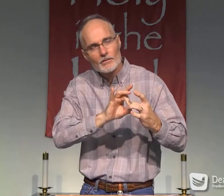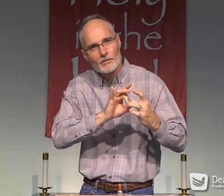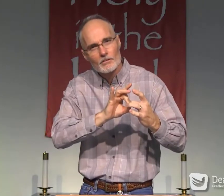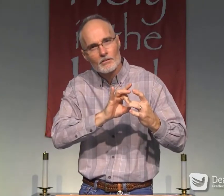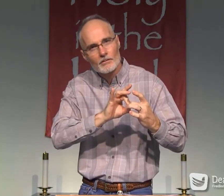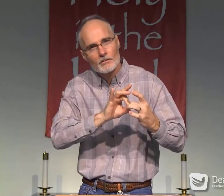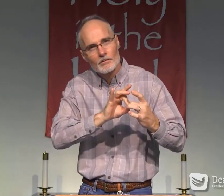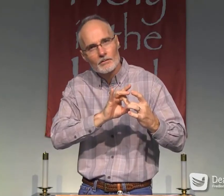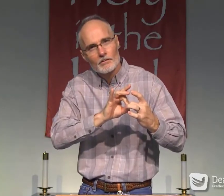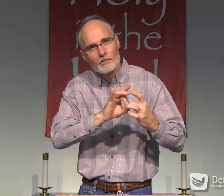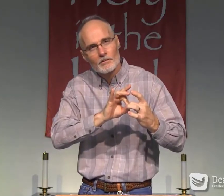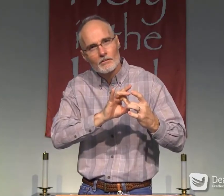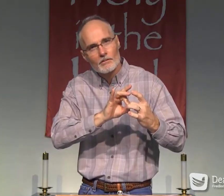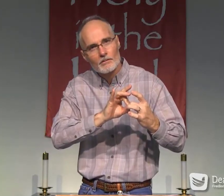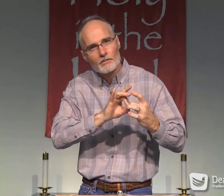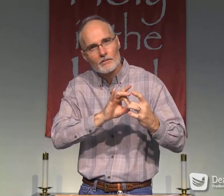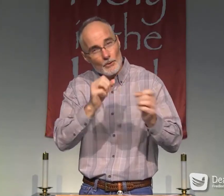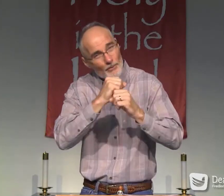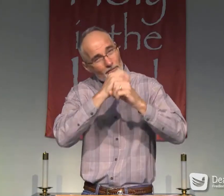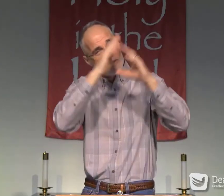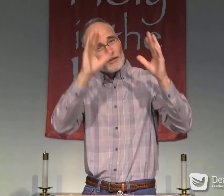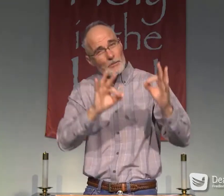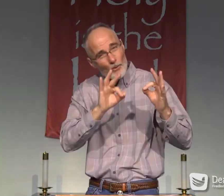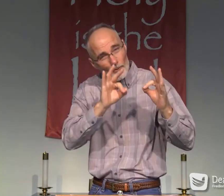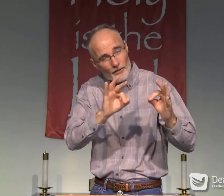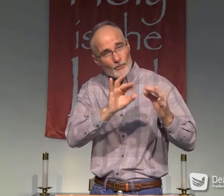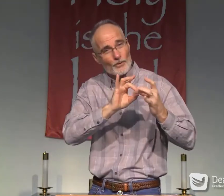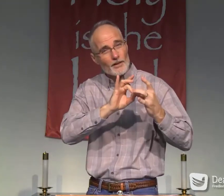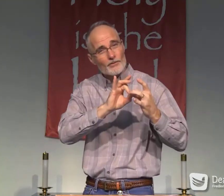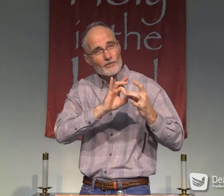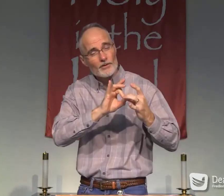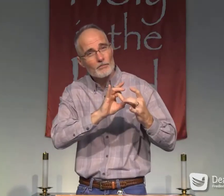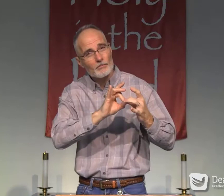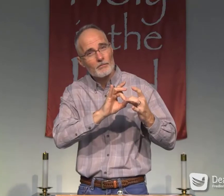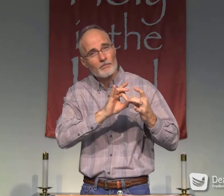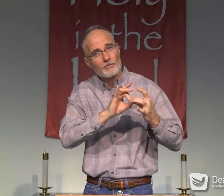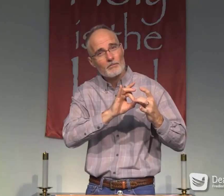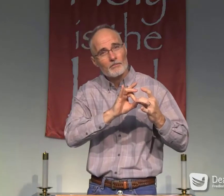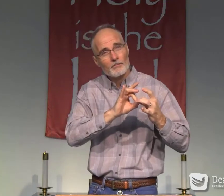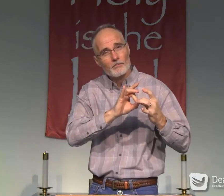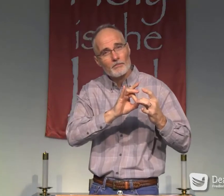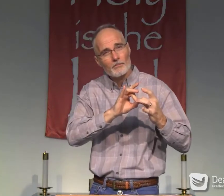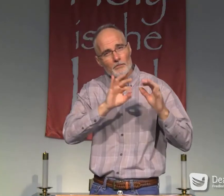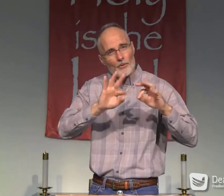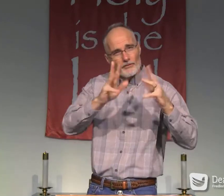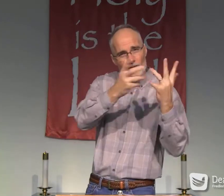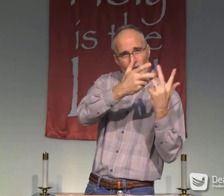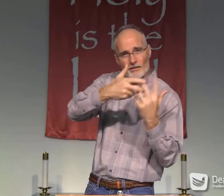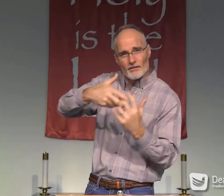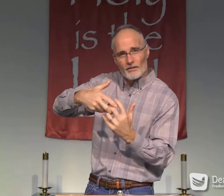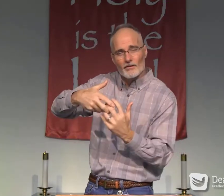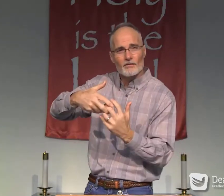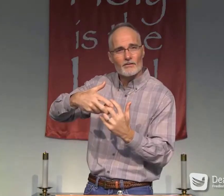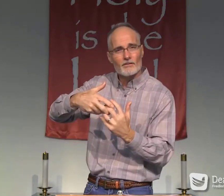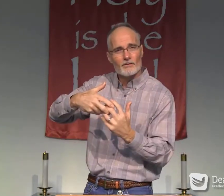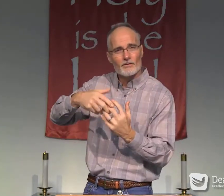I mean, imagine a perfect relationship. Can you envision a perfect